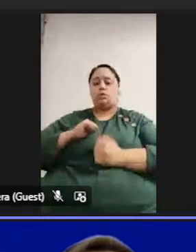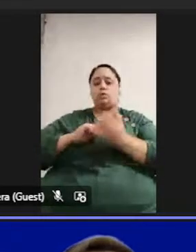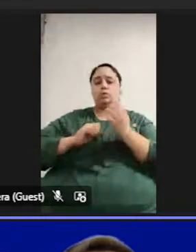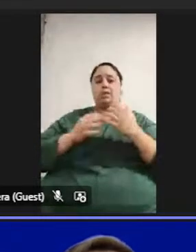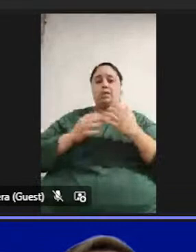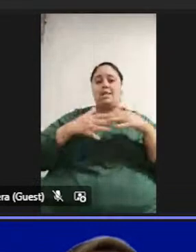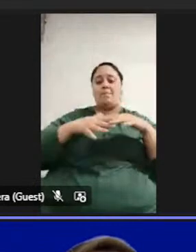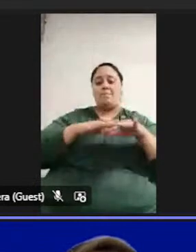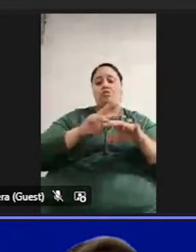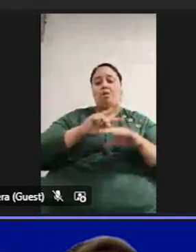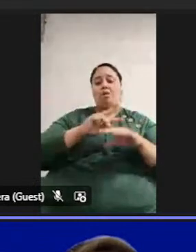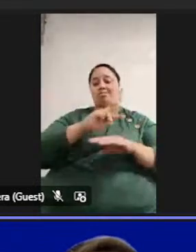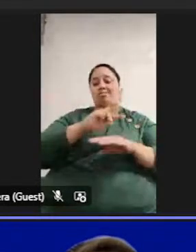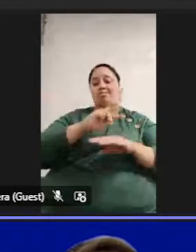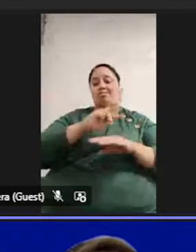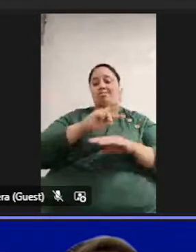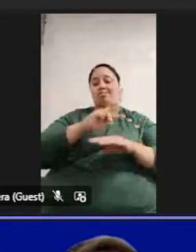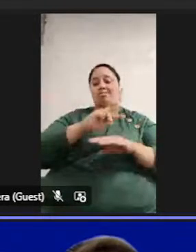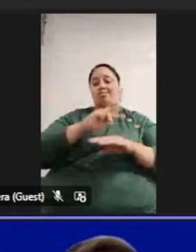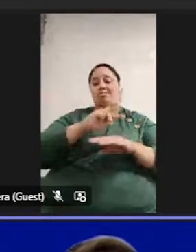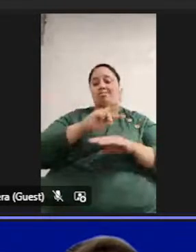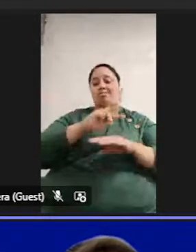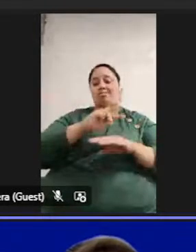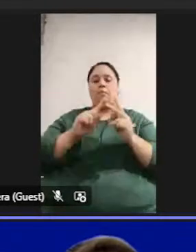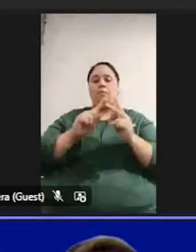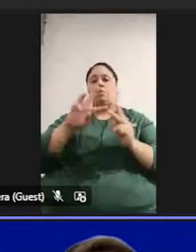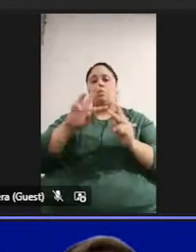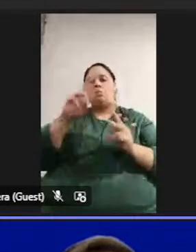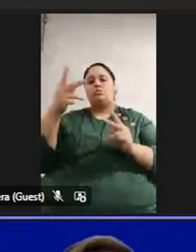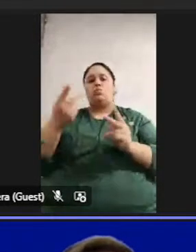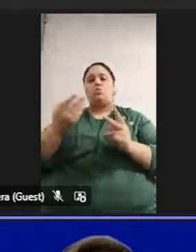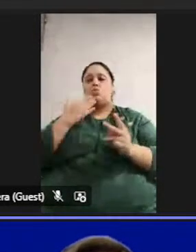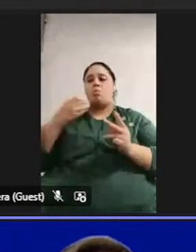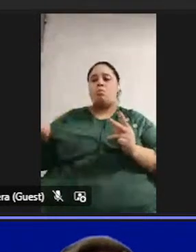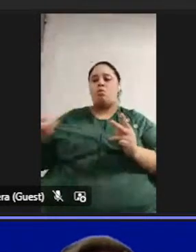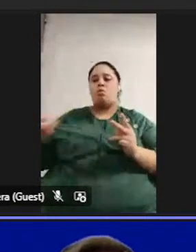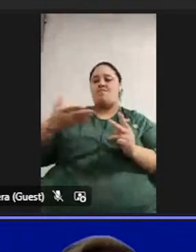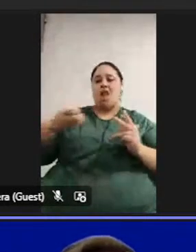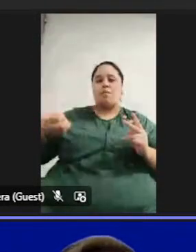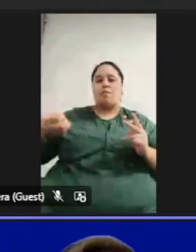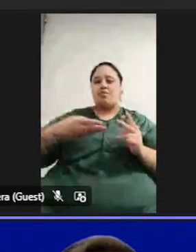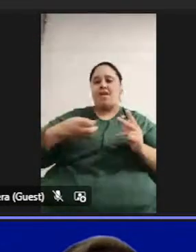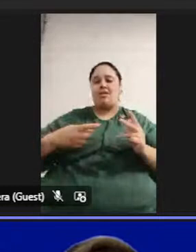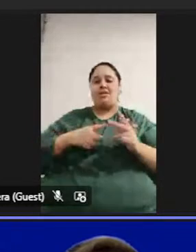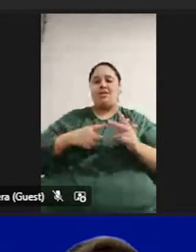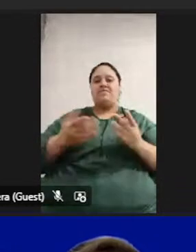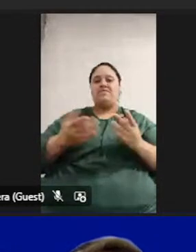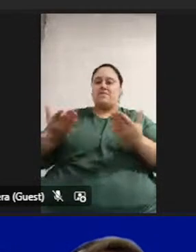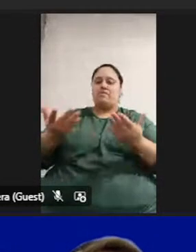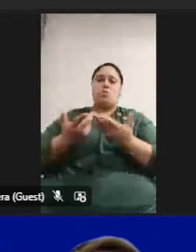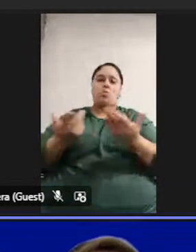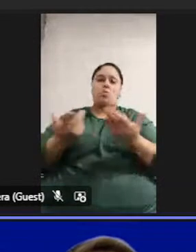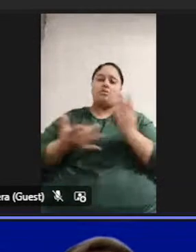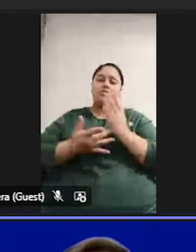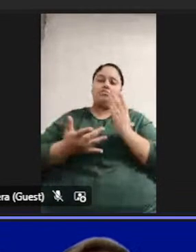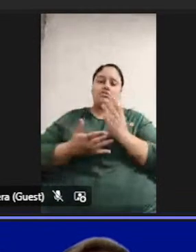energy solutions, but also those that are providing those solutions, whether they be services or technologies.